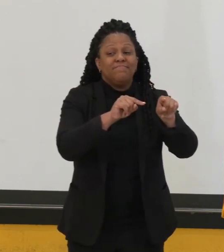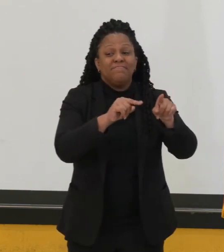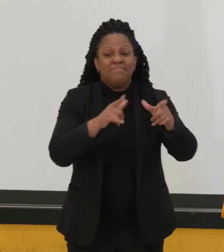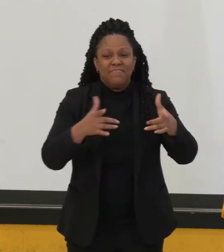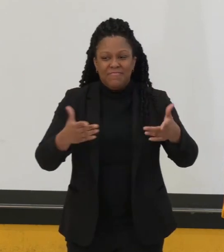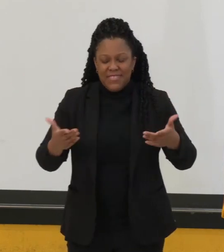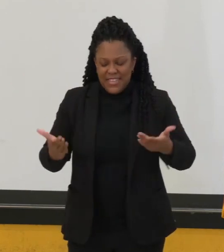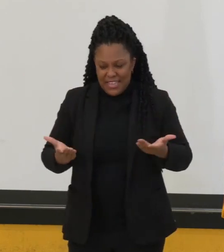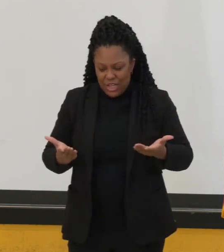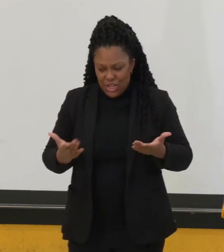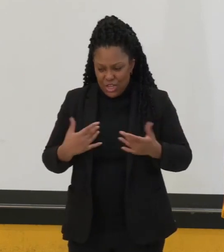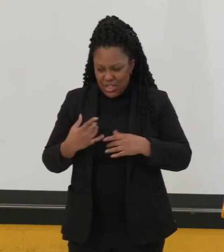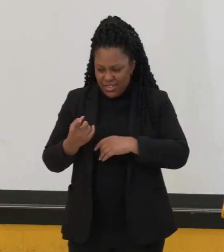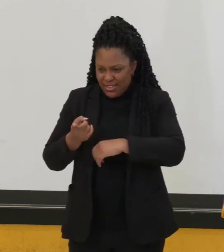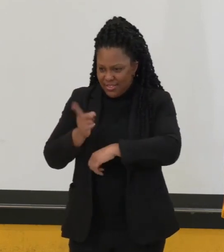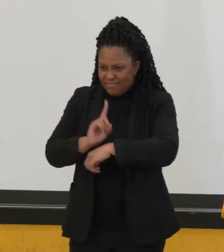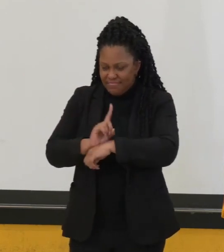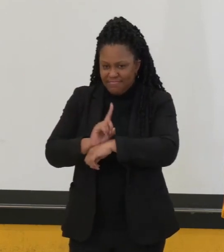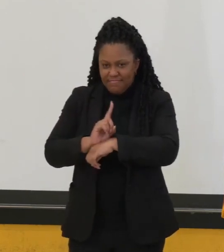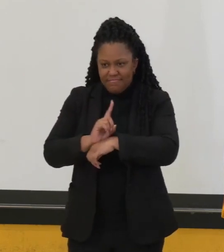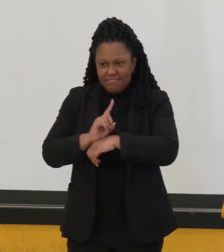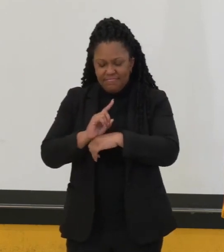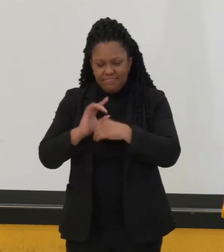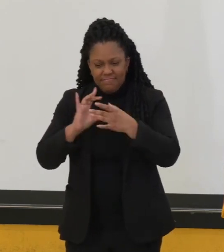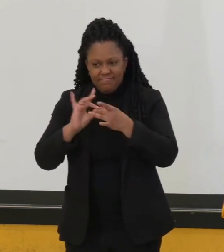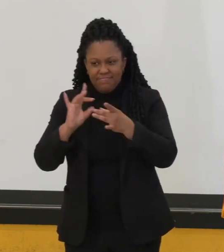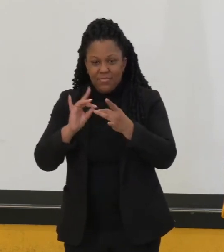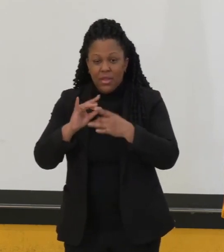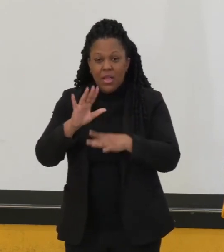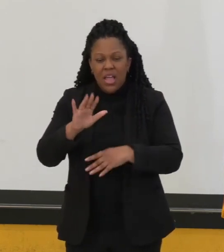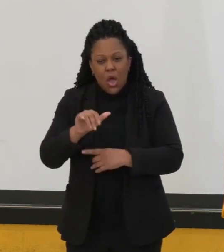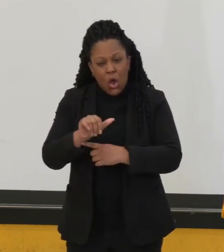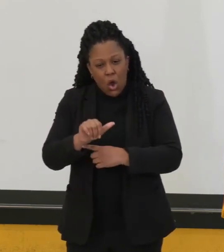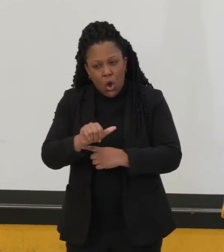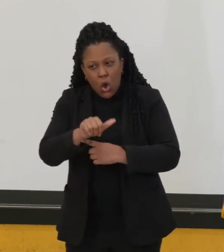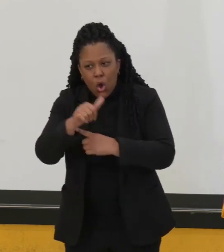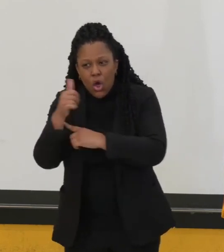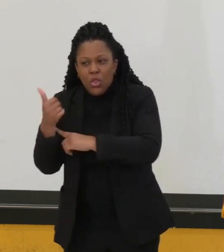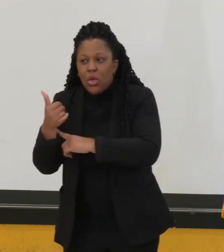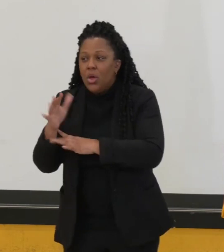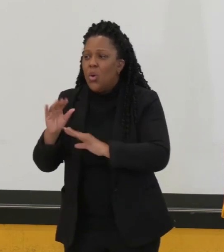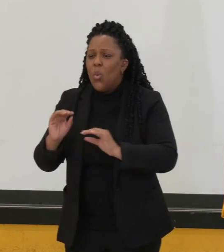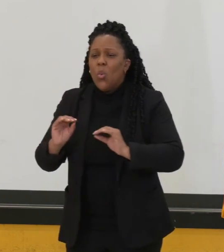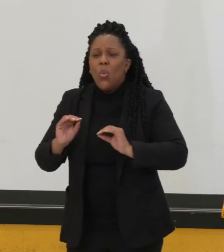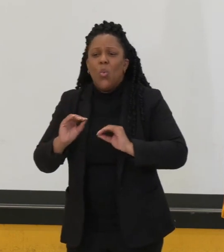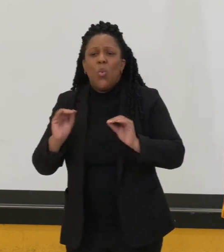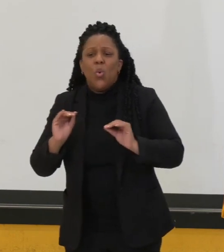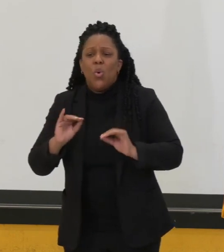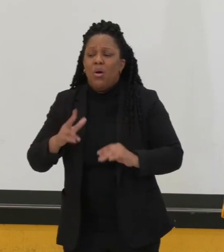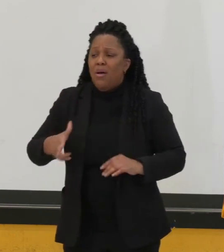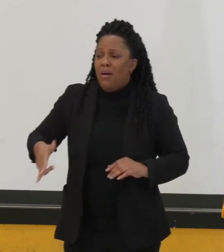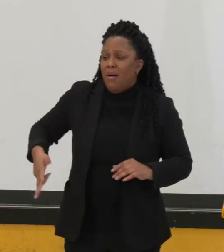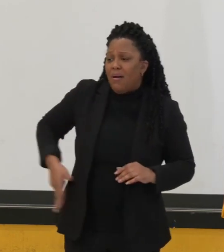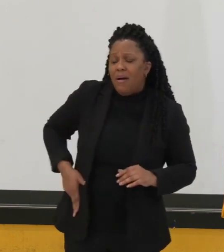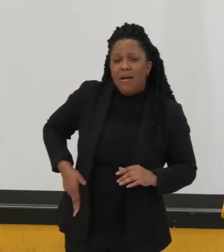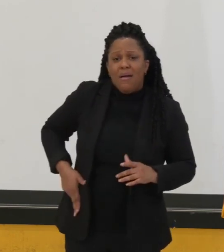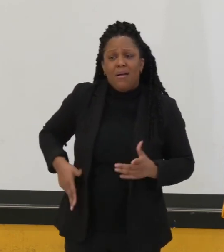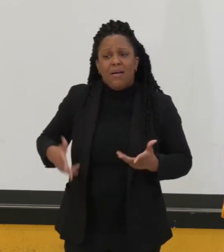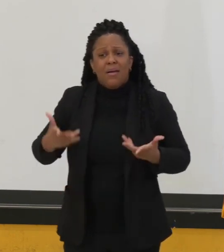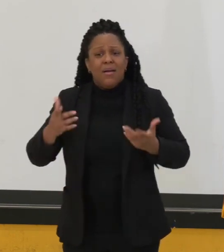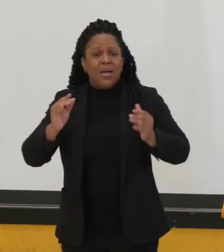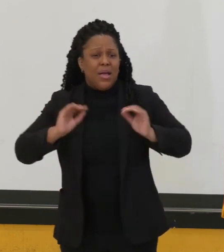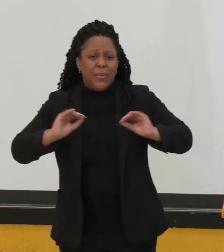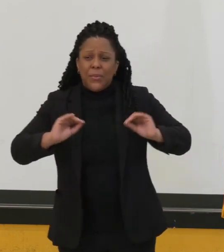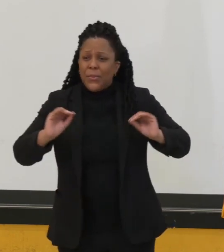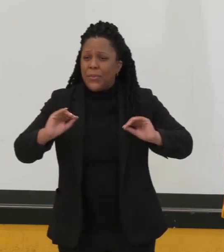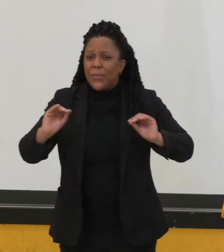the loss of yet another unarmed African-American man at the hands of law